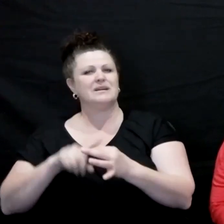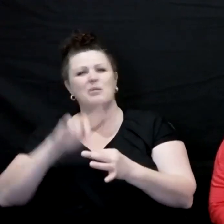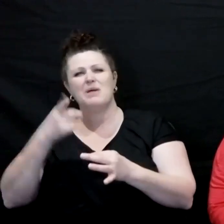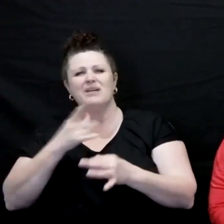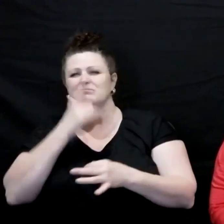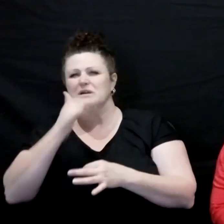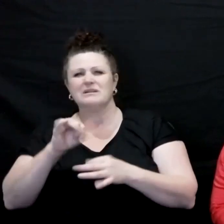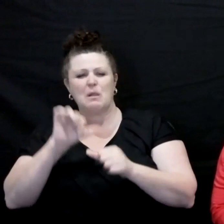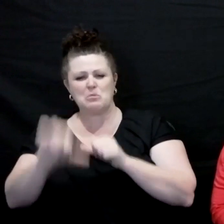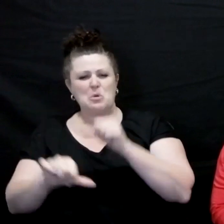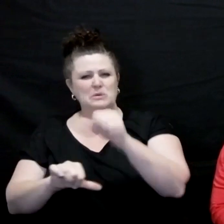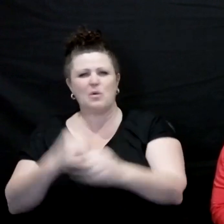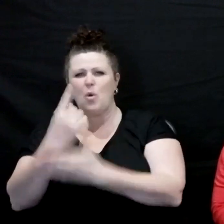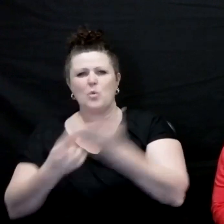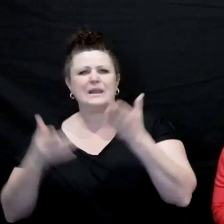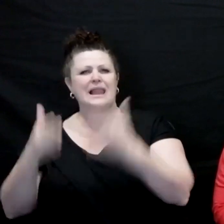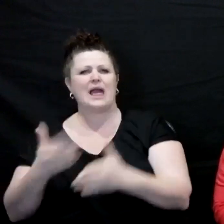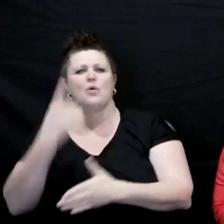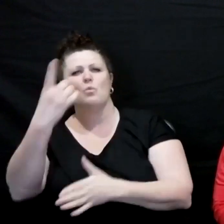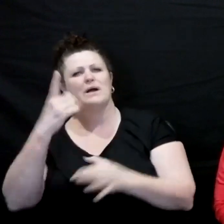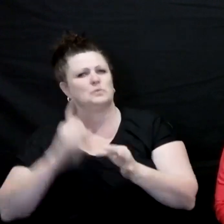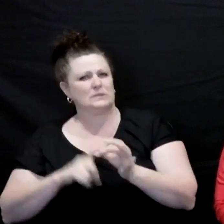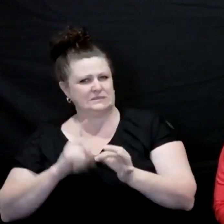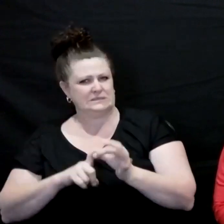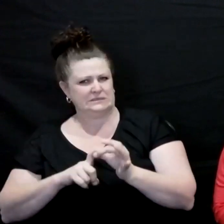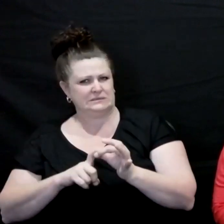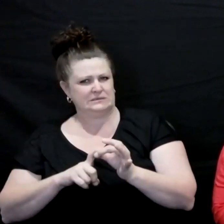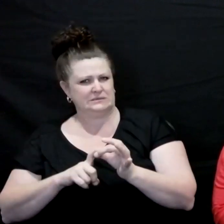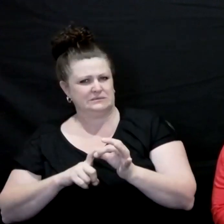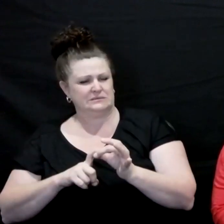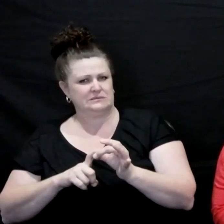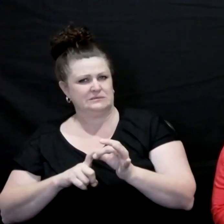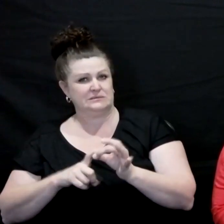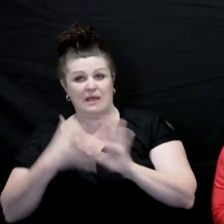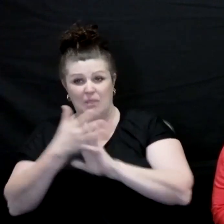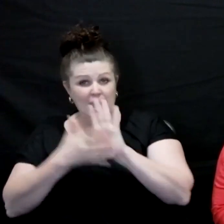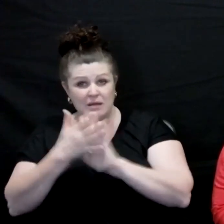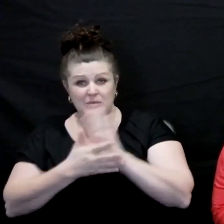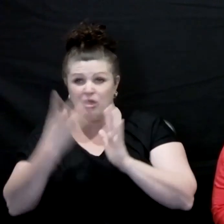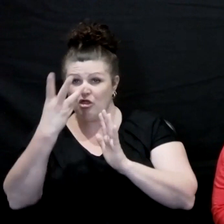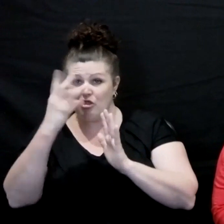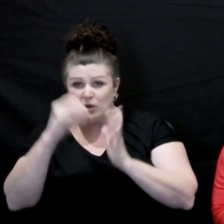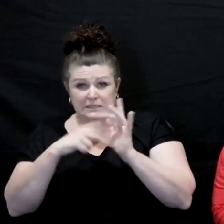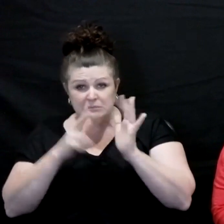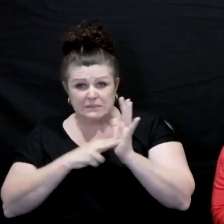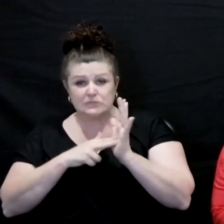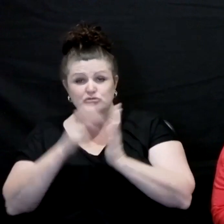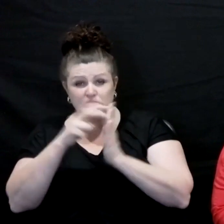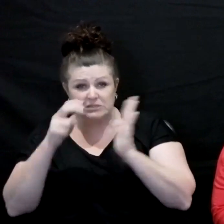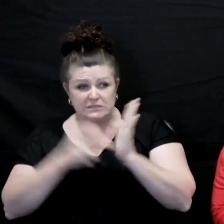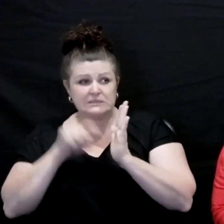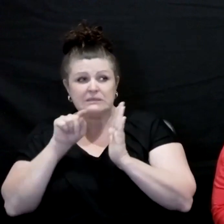seemed only to allow for 1 question, and that required 30 minutes to register. It